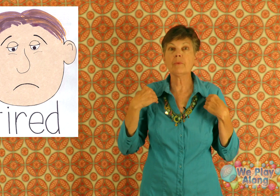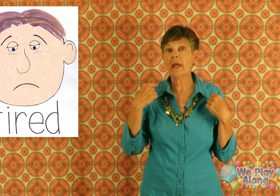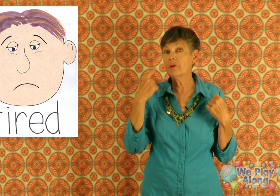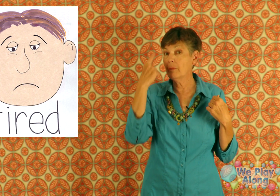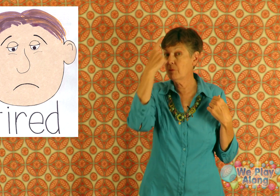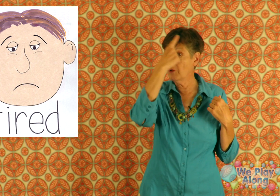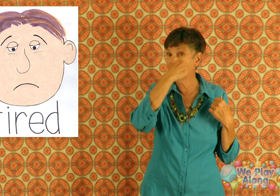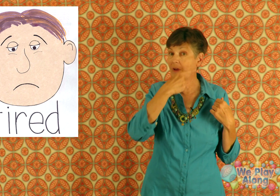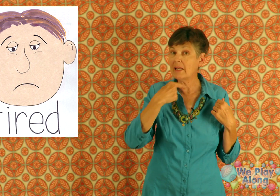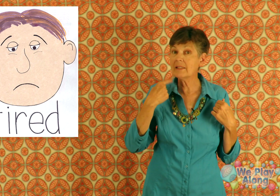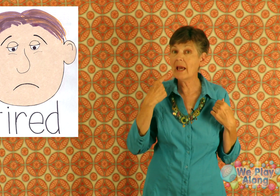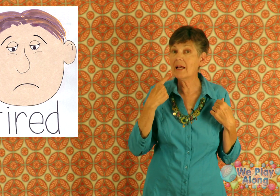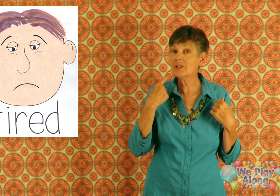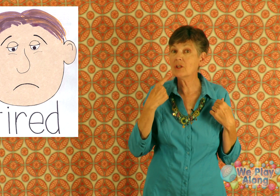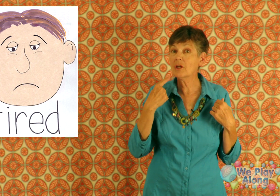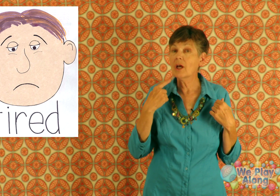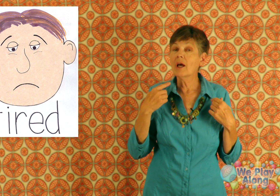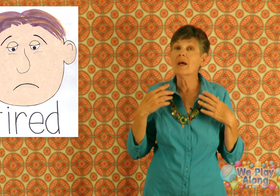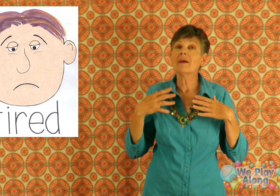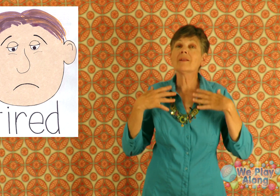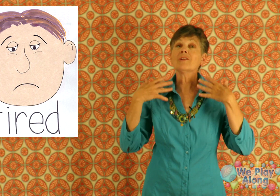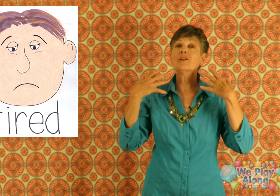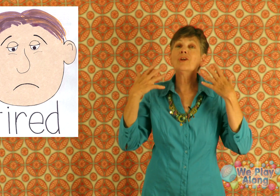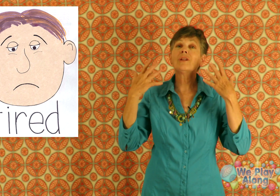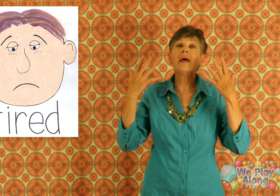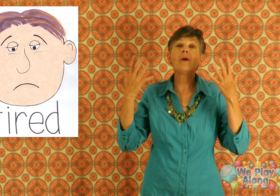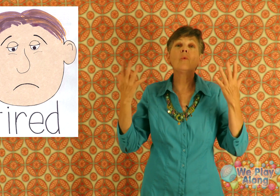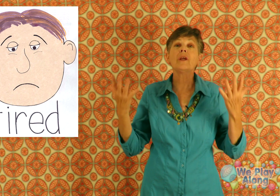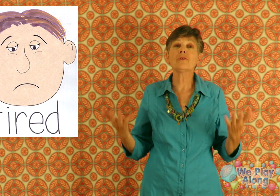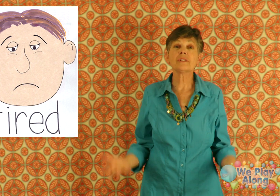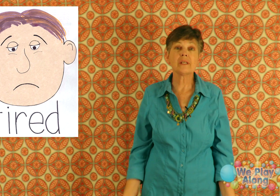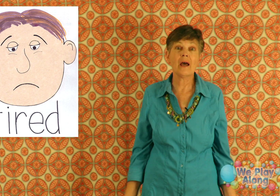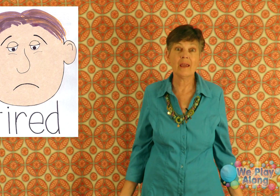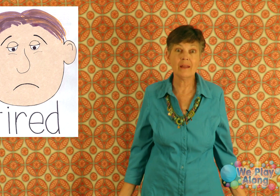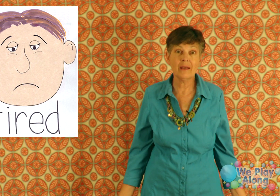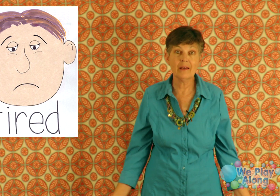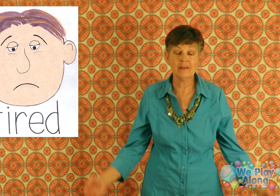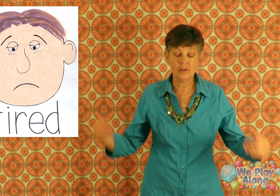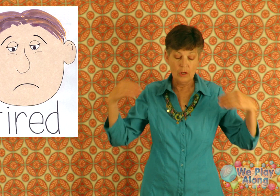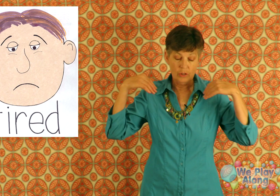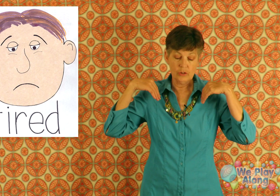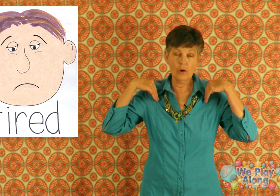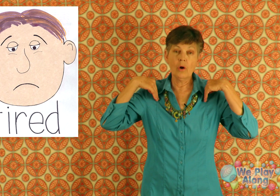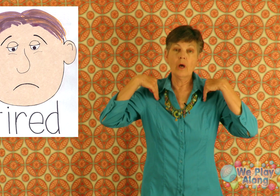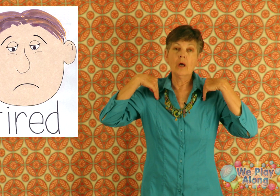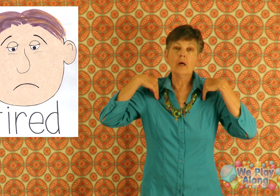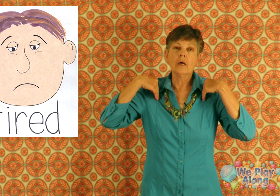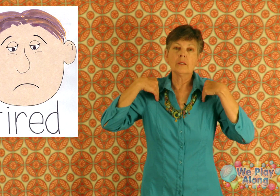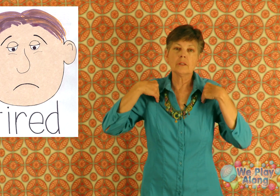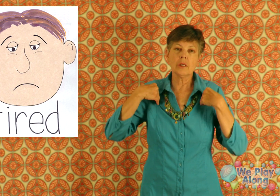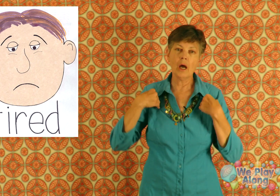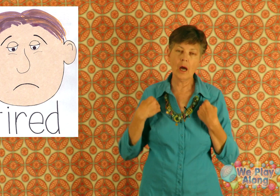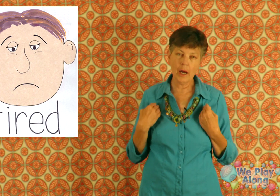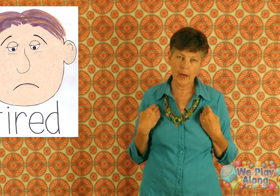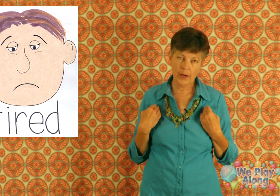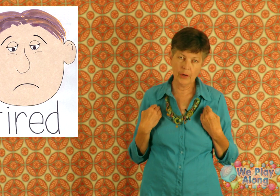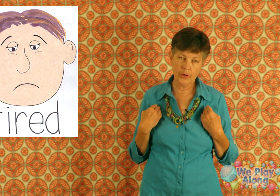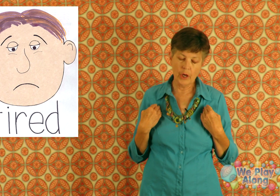again, remember, your face has to look like what your sign is. So, tired.